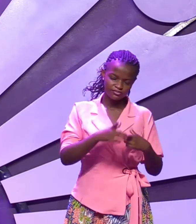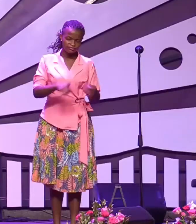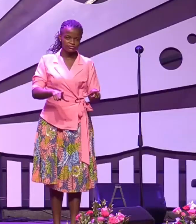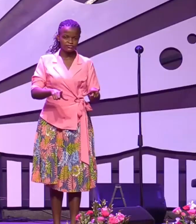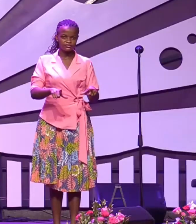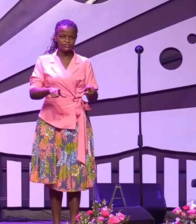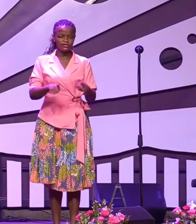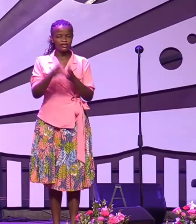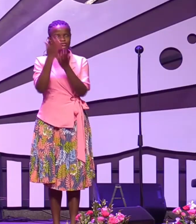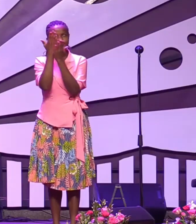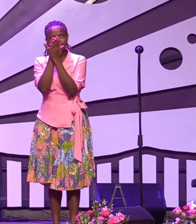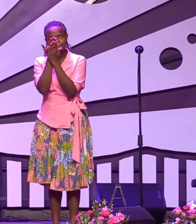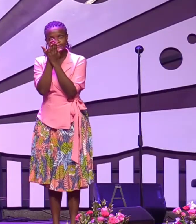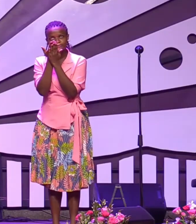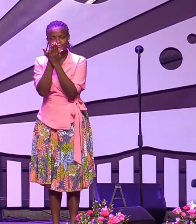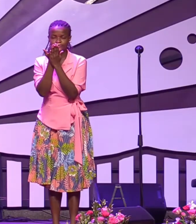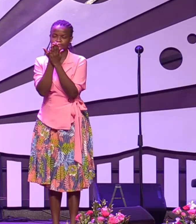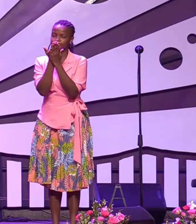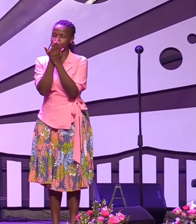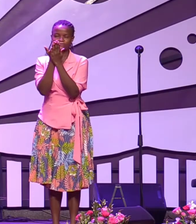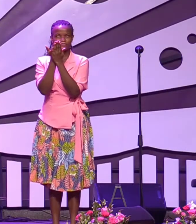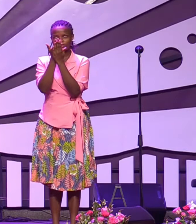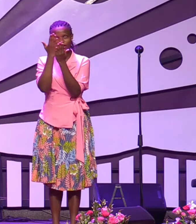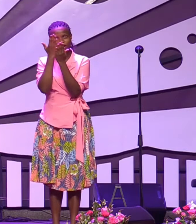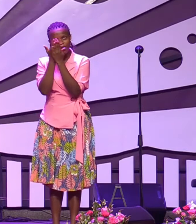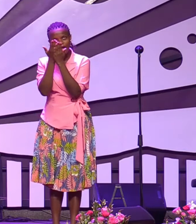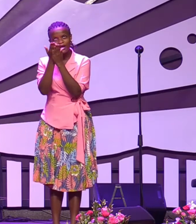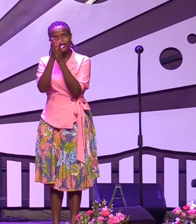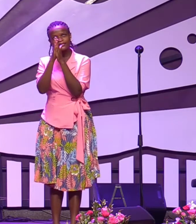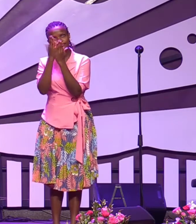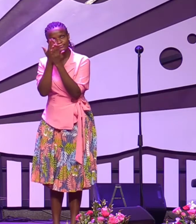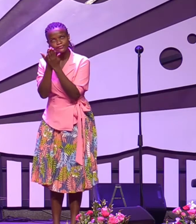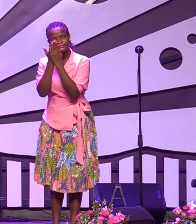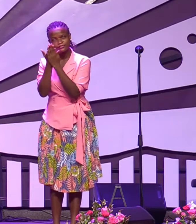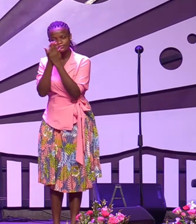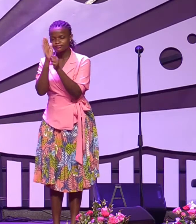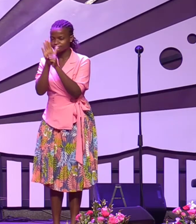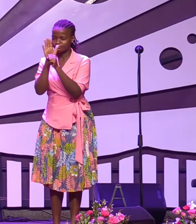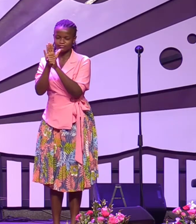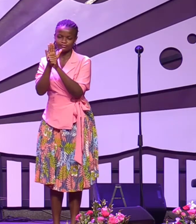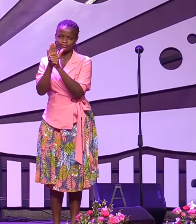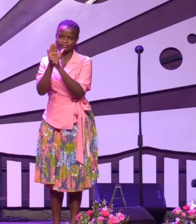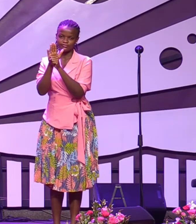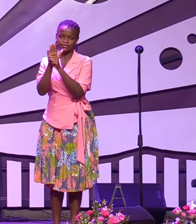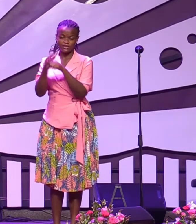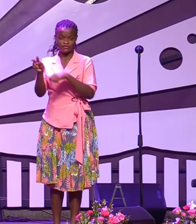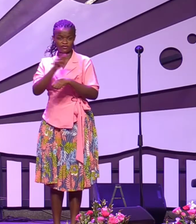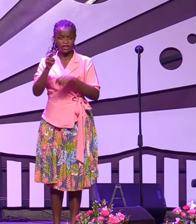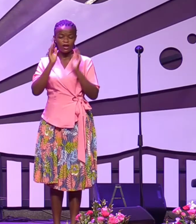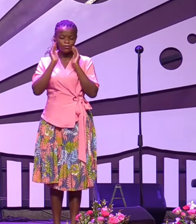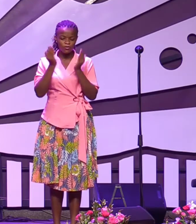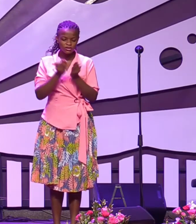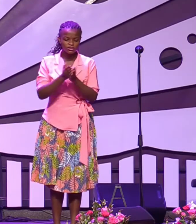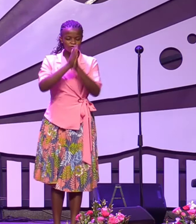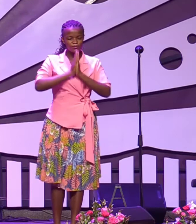I begged him I pleaded with him it's as if Moses prayed